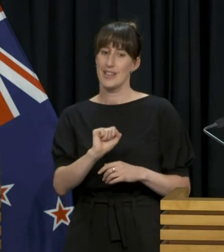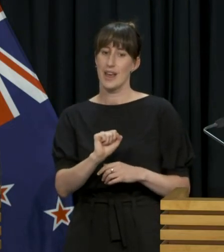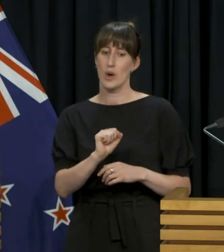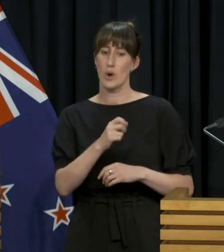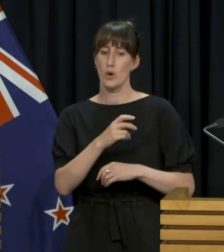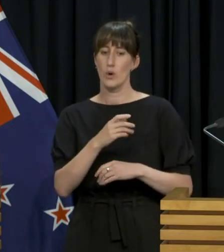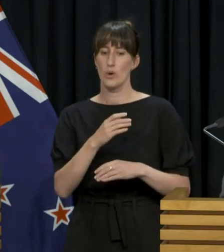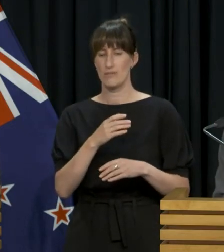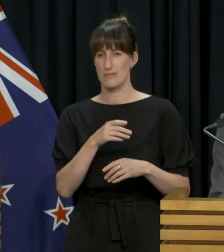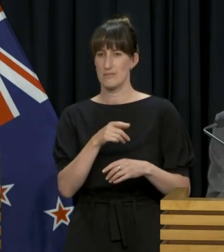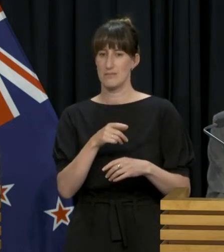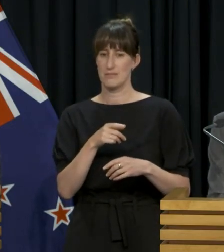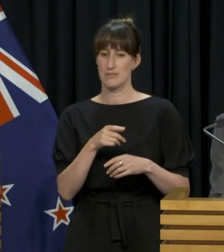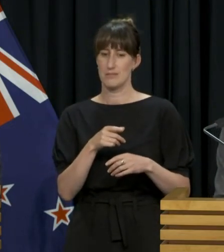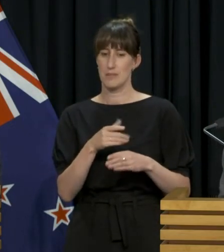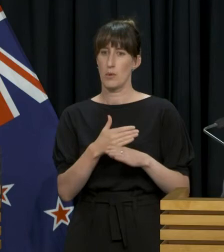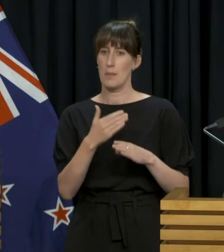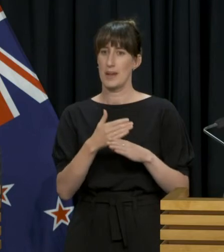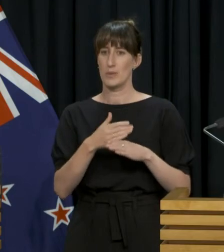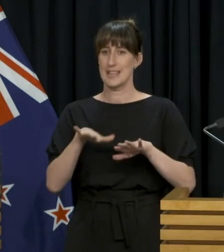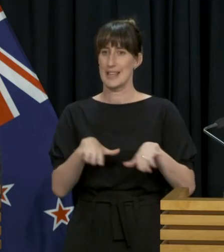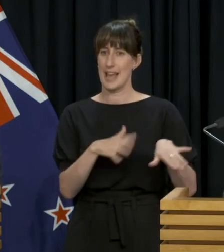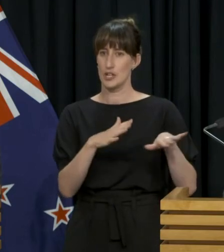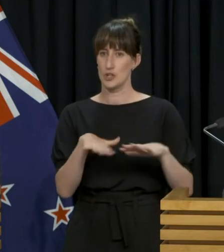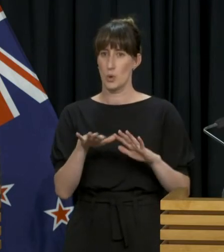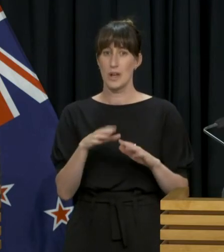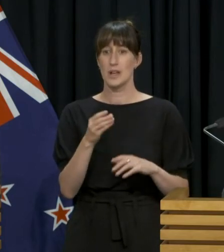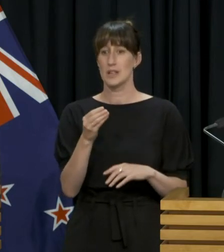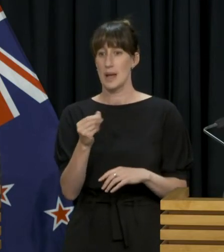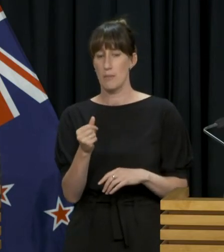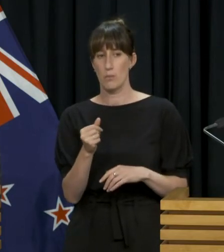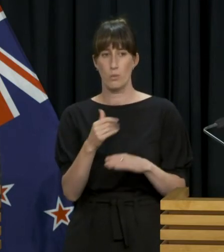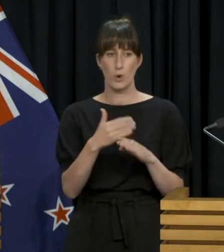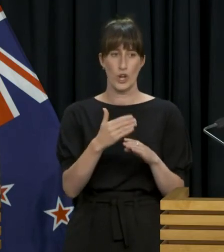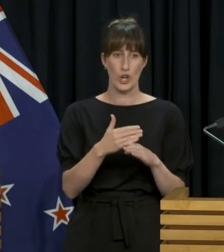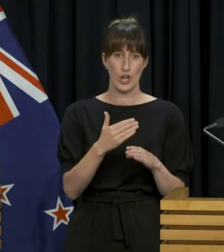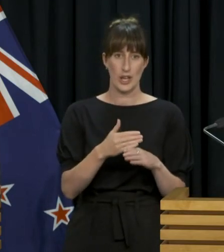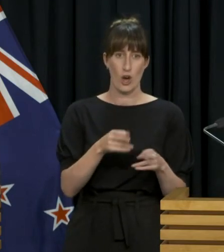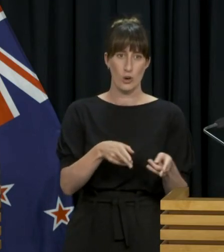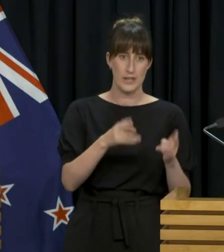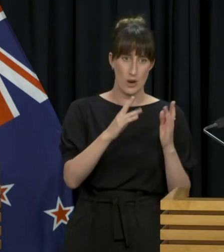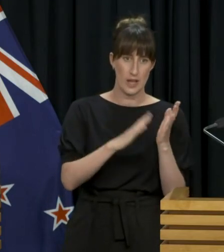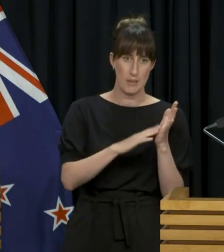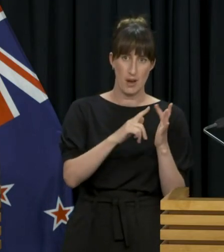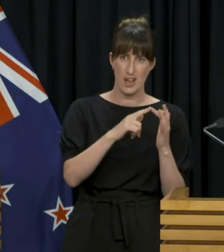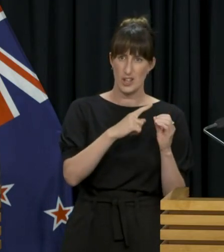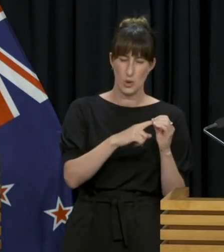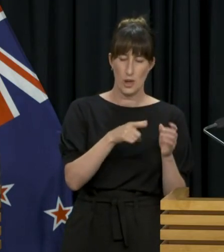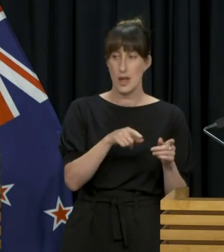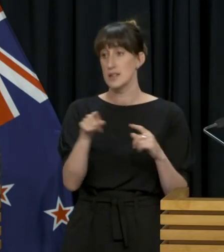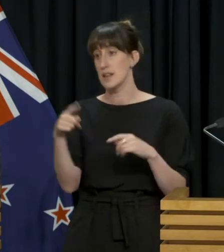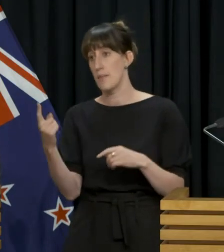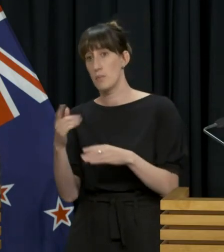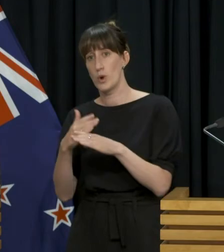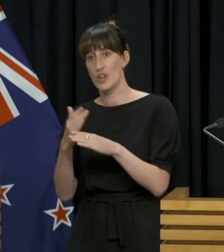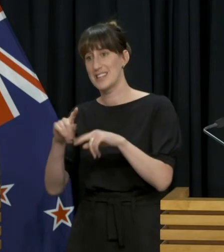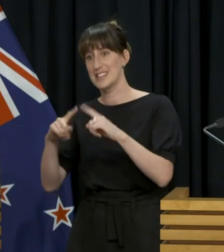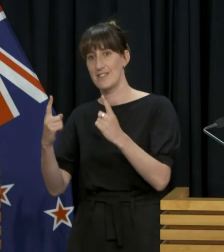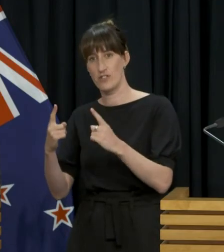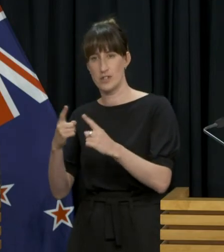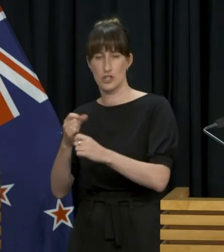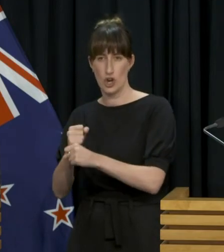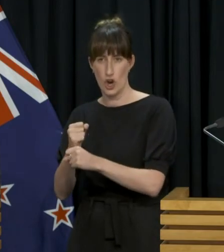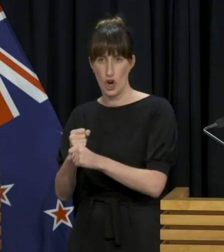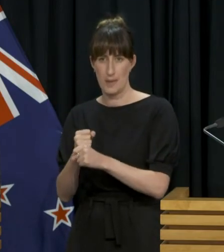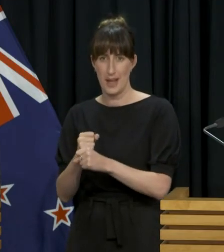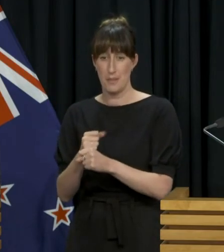were working multiple shifts, you know, some in MIQ and some elsewhere, because the rates of pay were insufficient for them to be able to support their families